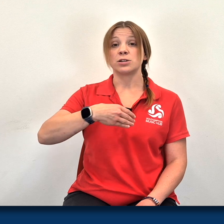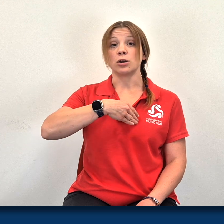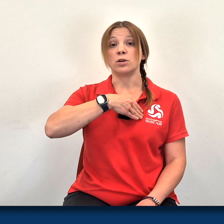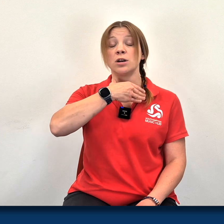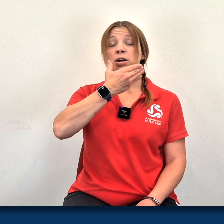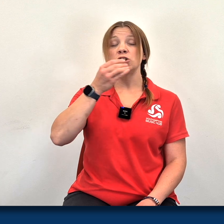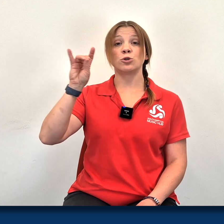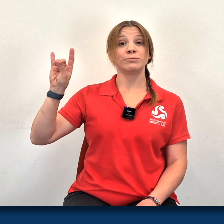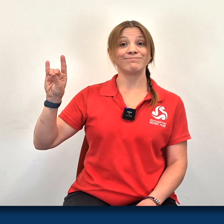So Nigel,